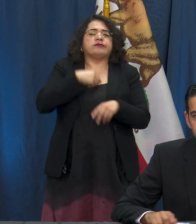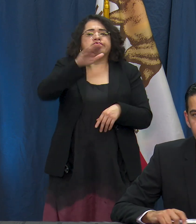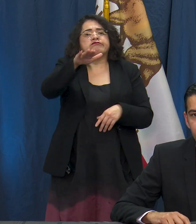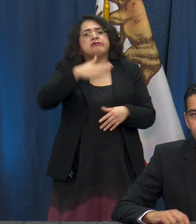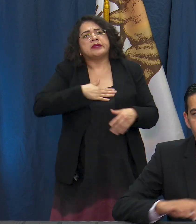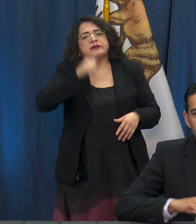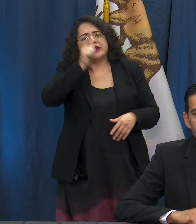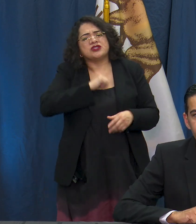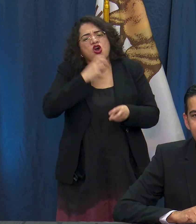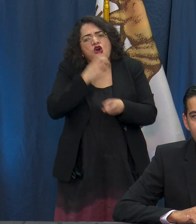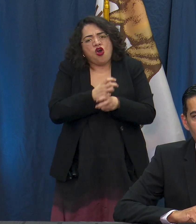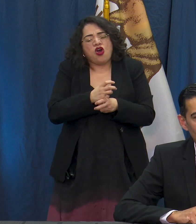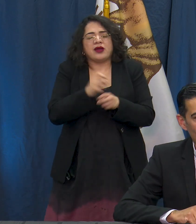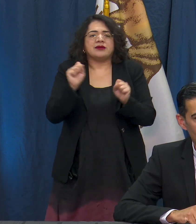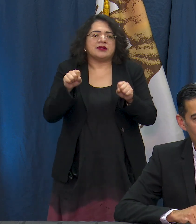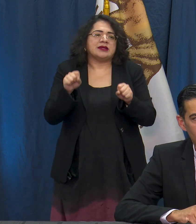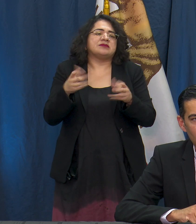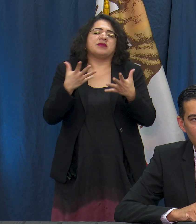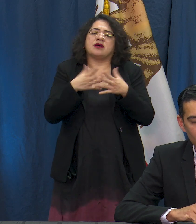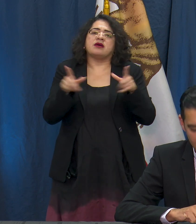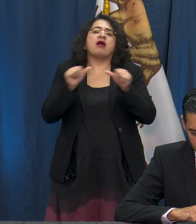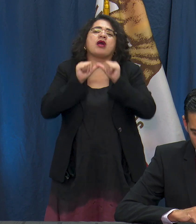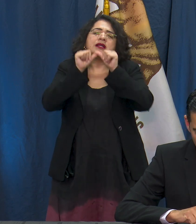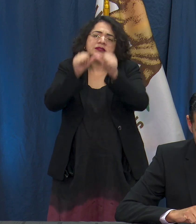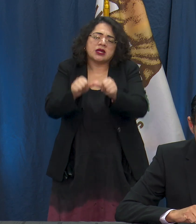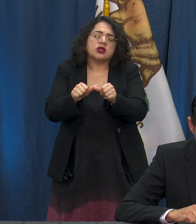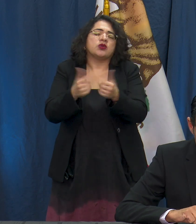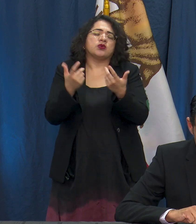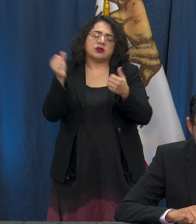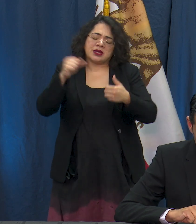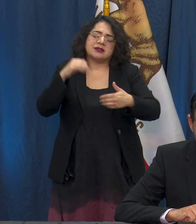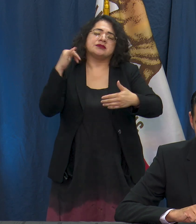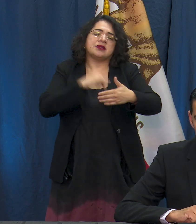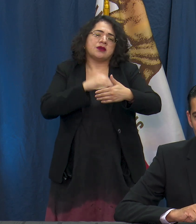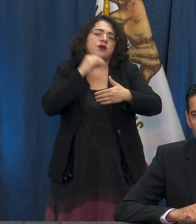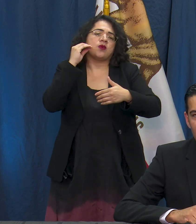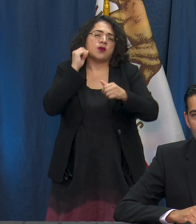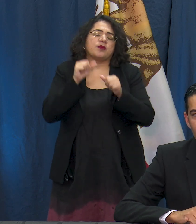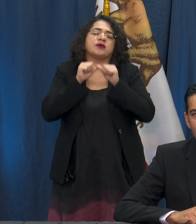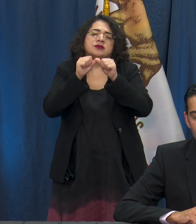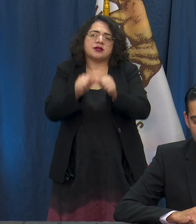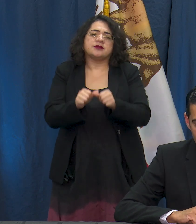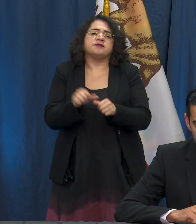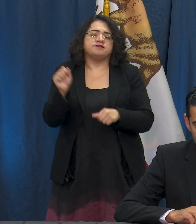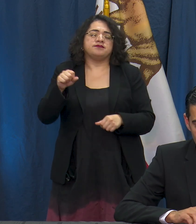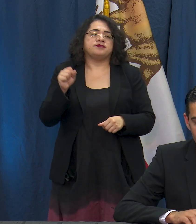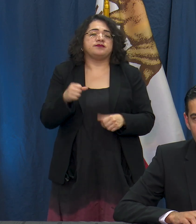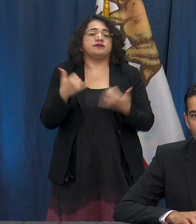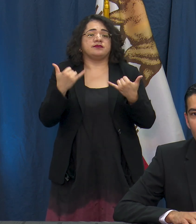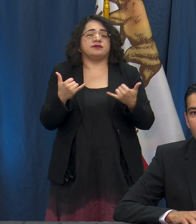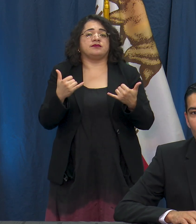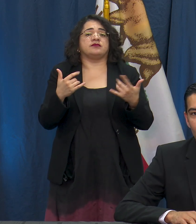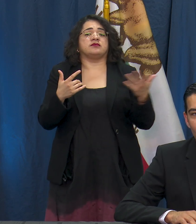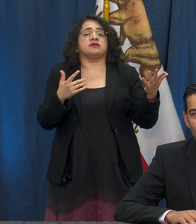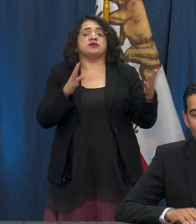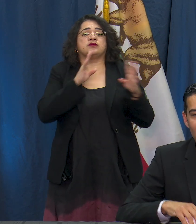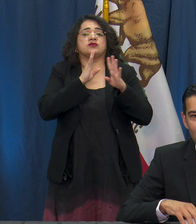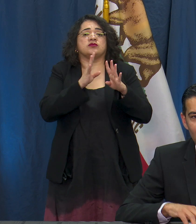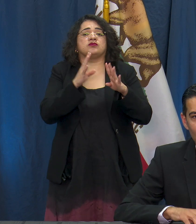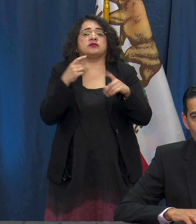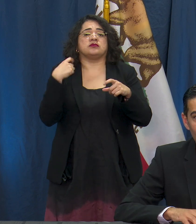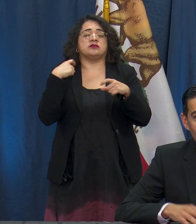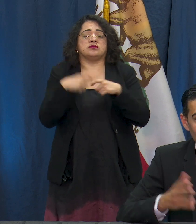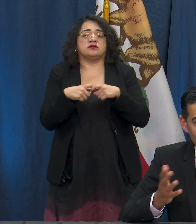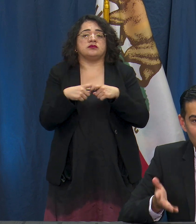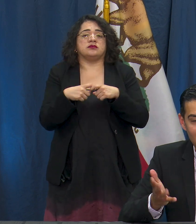that. Any other questions? Okay. Well, we're gonna do a recap in Spanish y también un recap